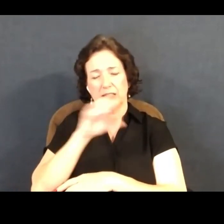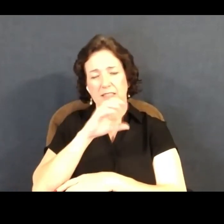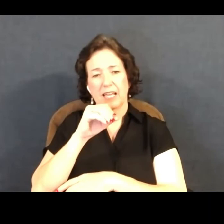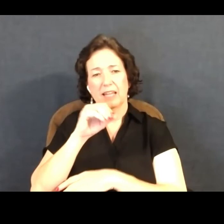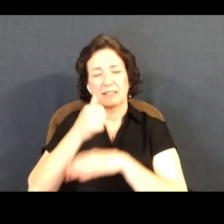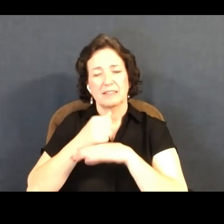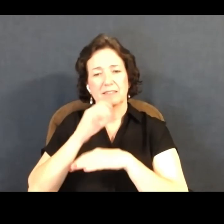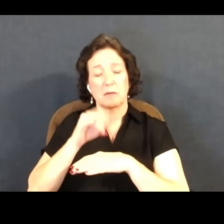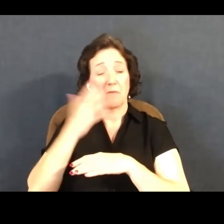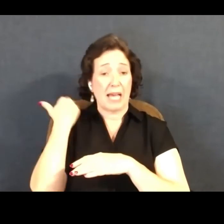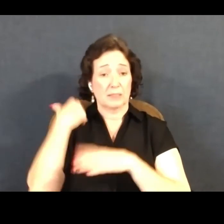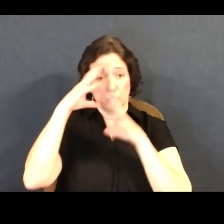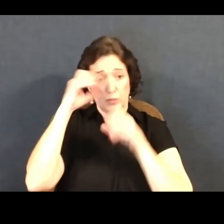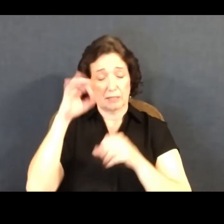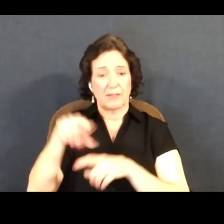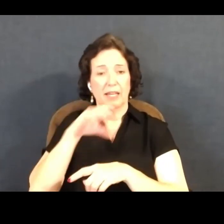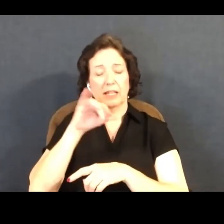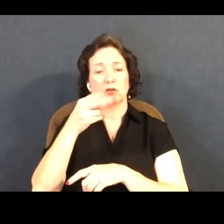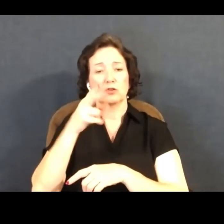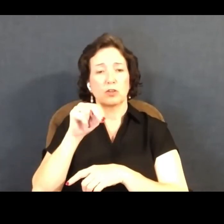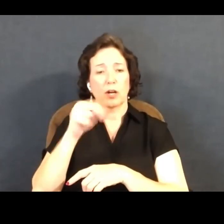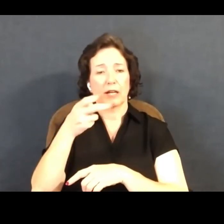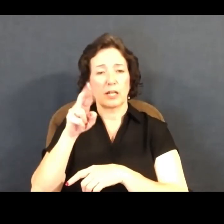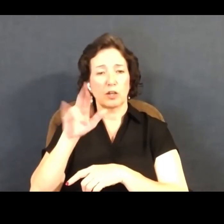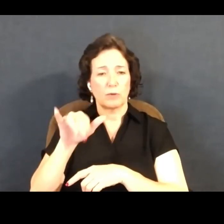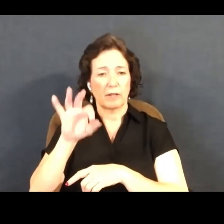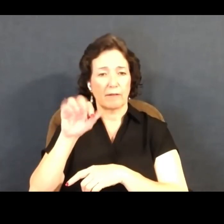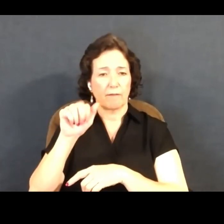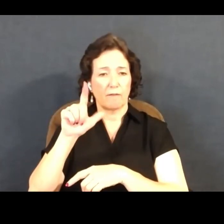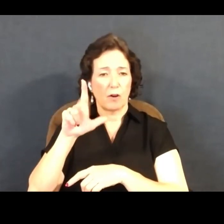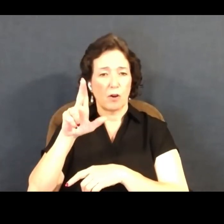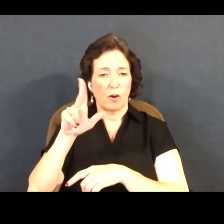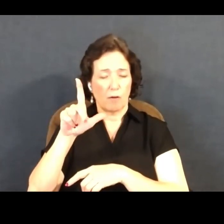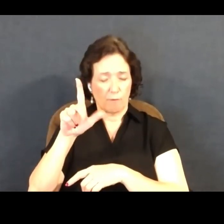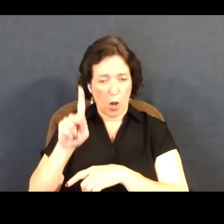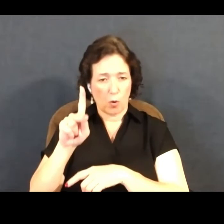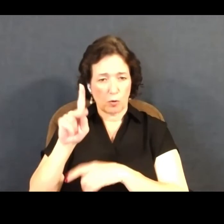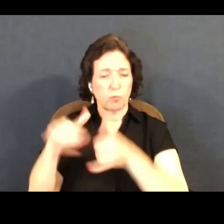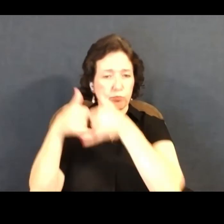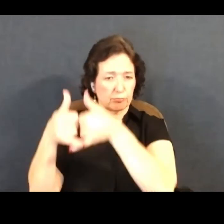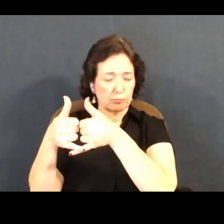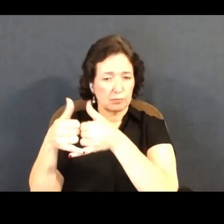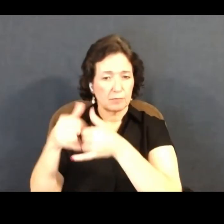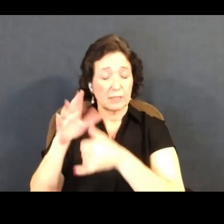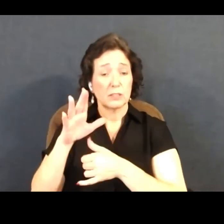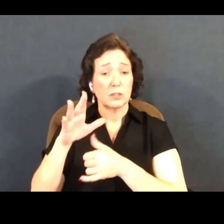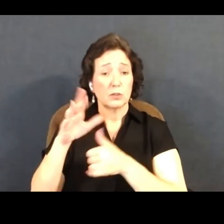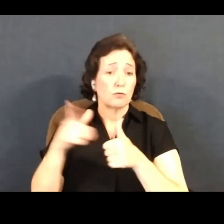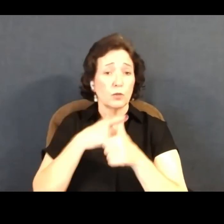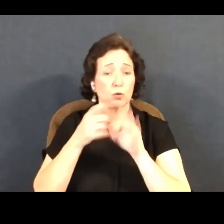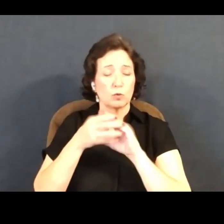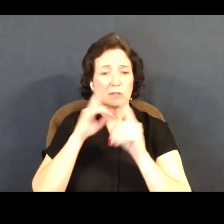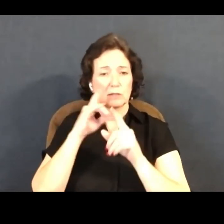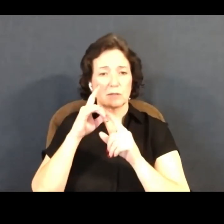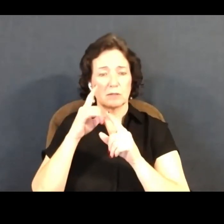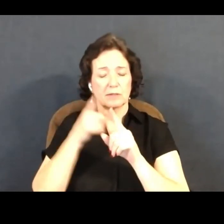president of Tejas and a John Henry Falk awardee. He describes his original stories as the